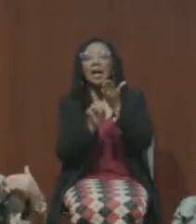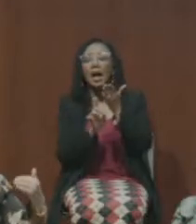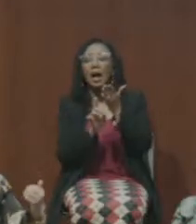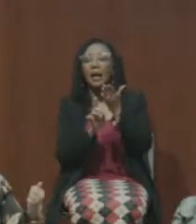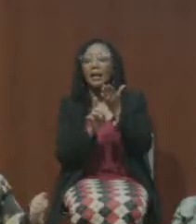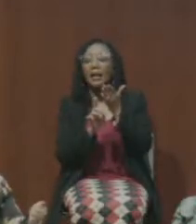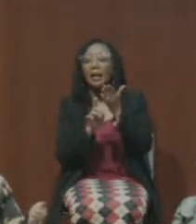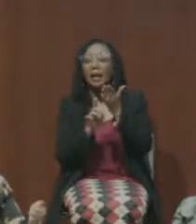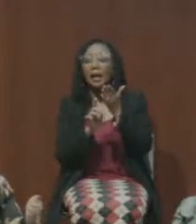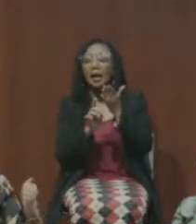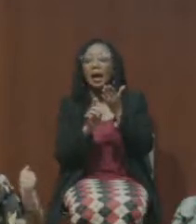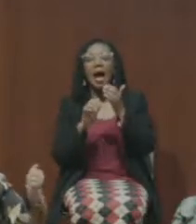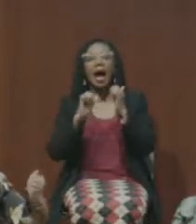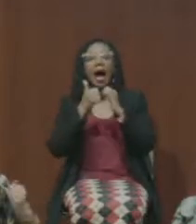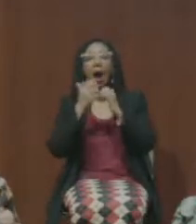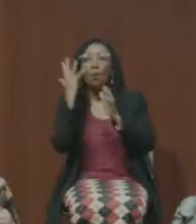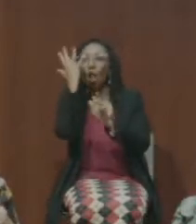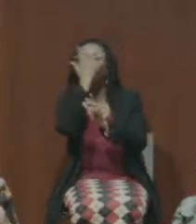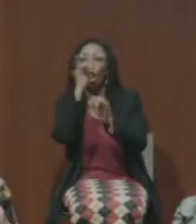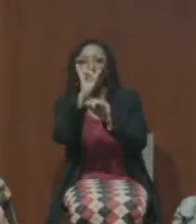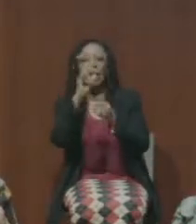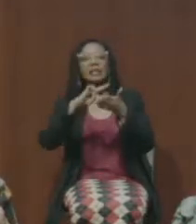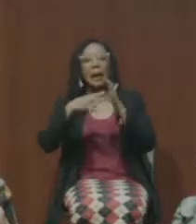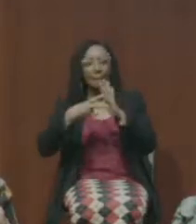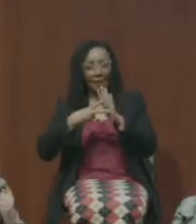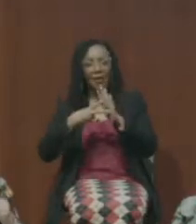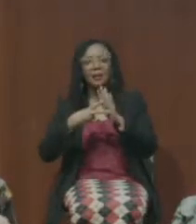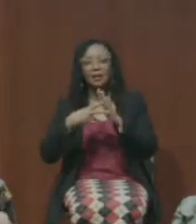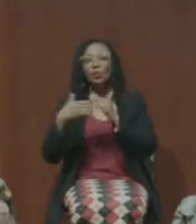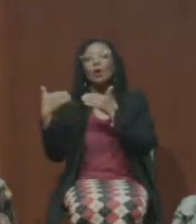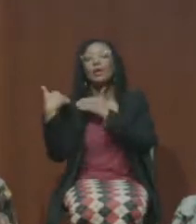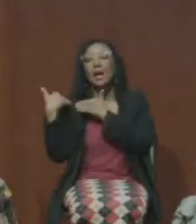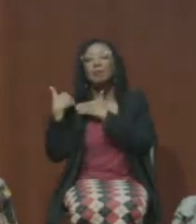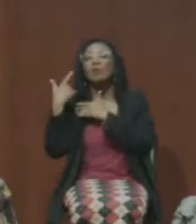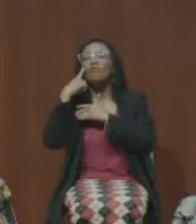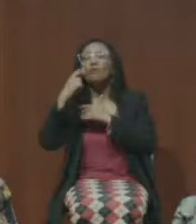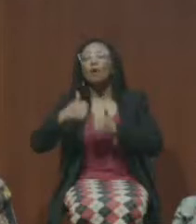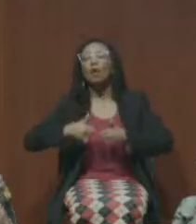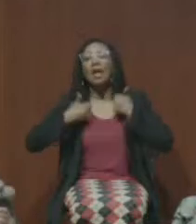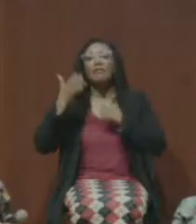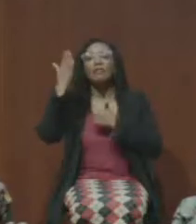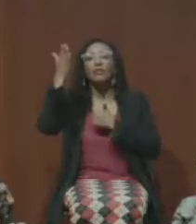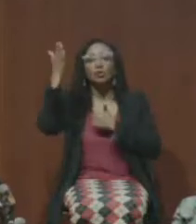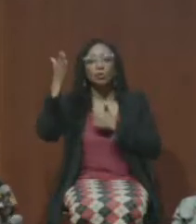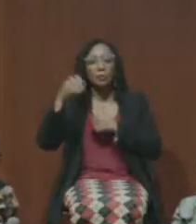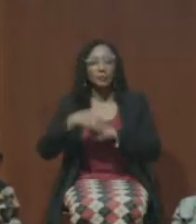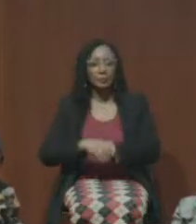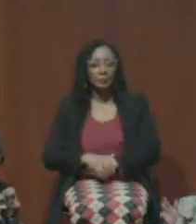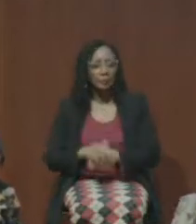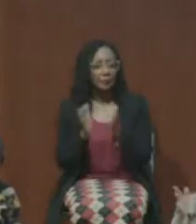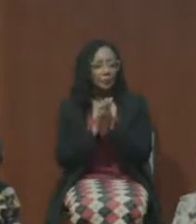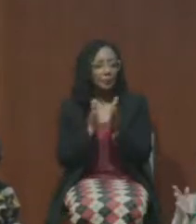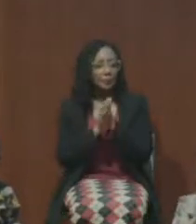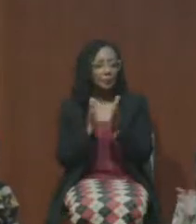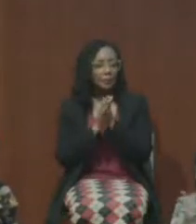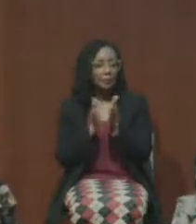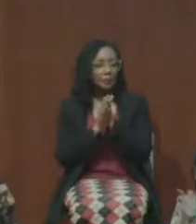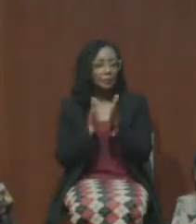it the way we see it, we are also holding them accountable for the violence that is embedded on us.